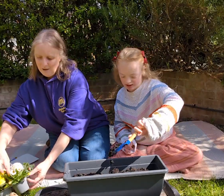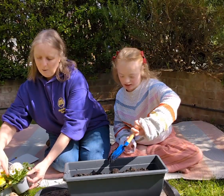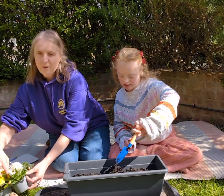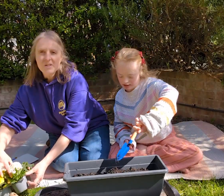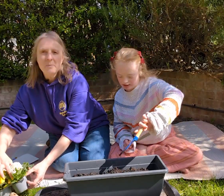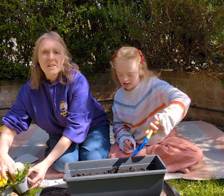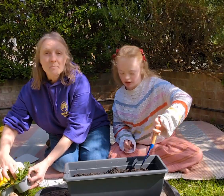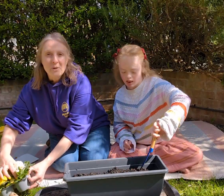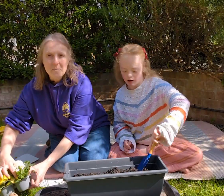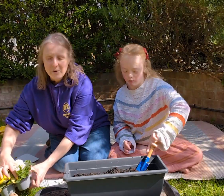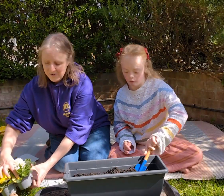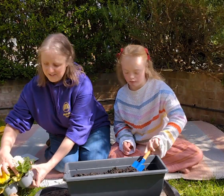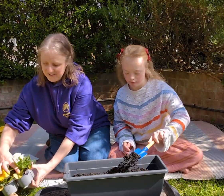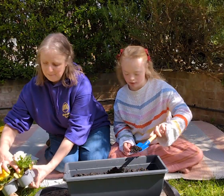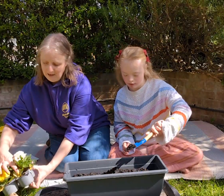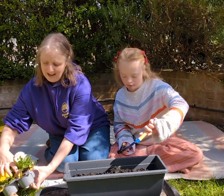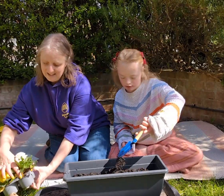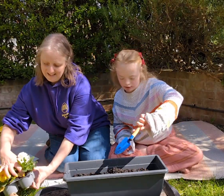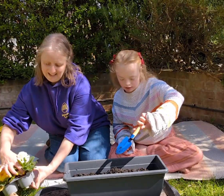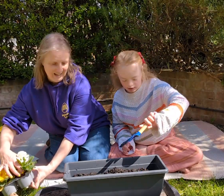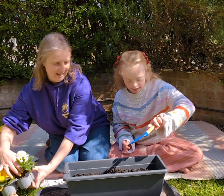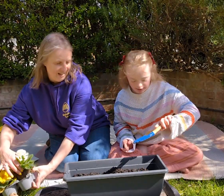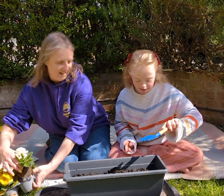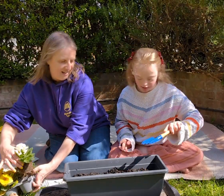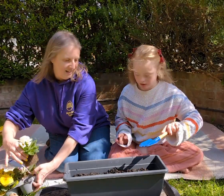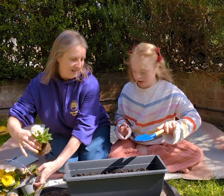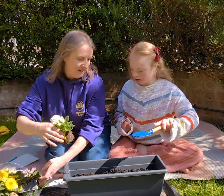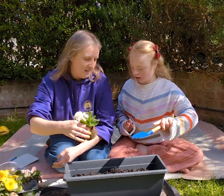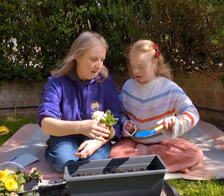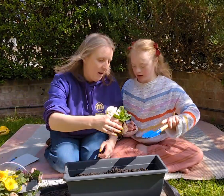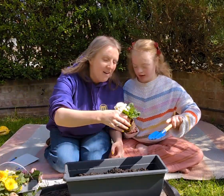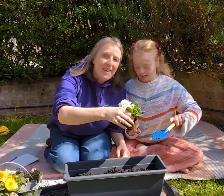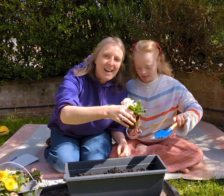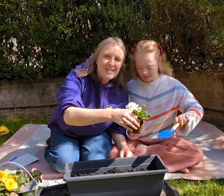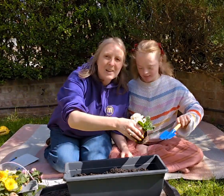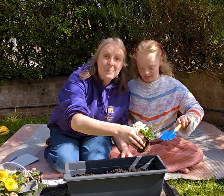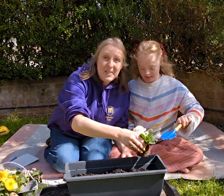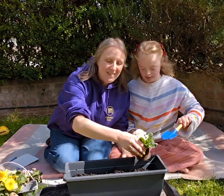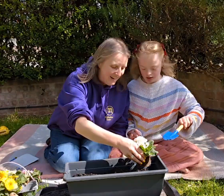We've got some nice primroses to plant. That's it, perfect. So we're going to put that one in.